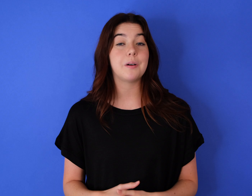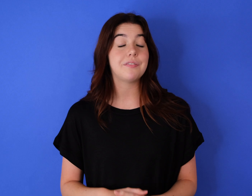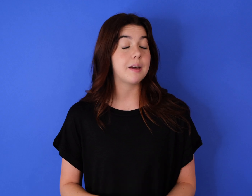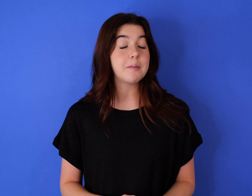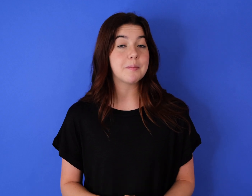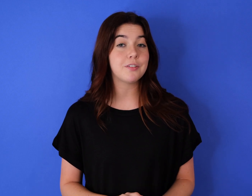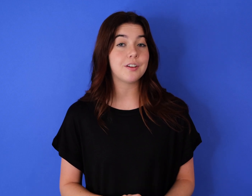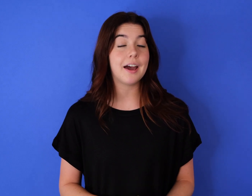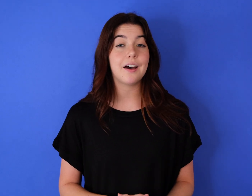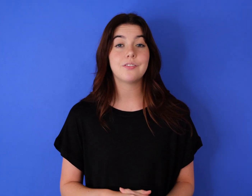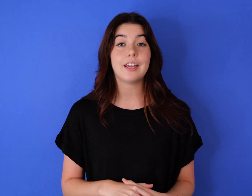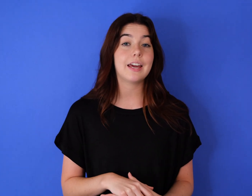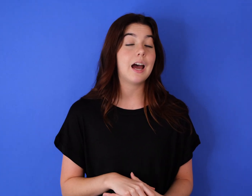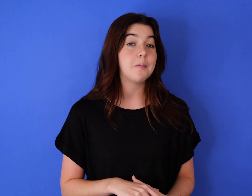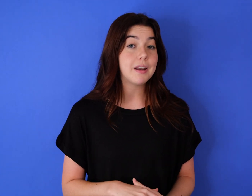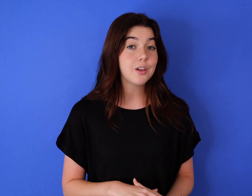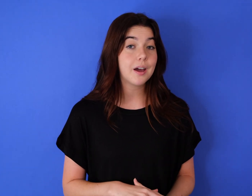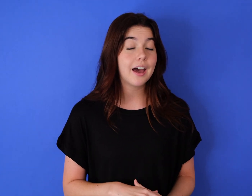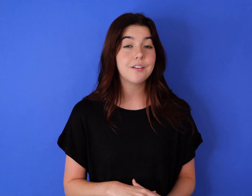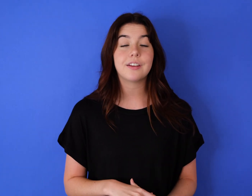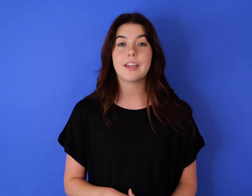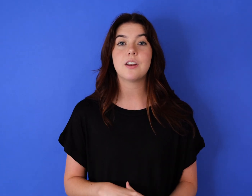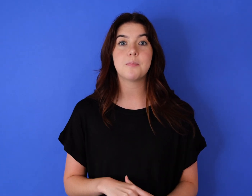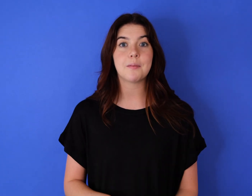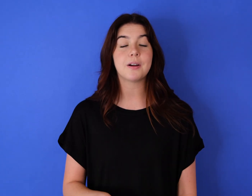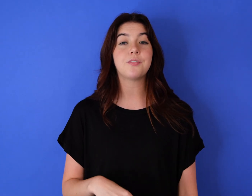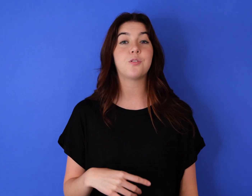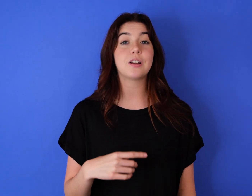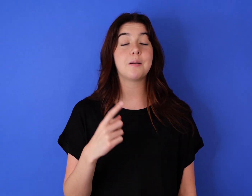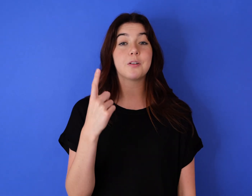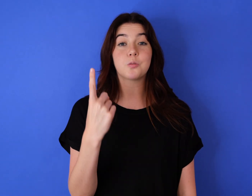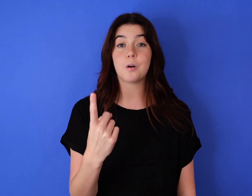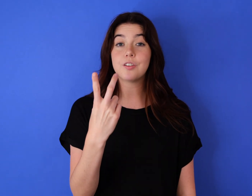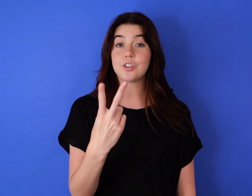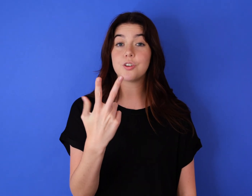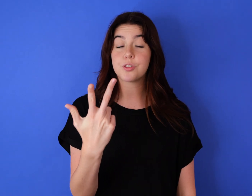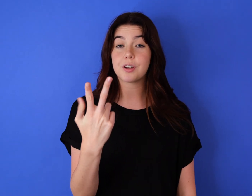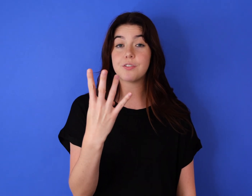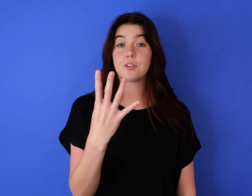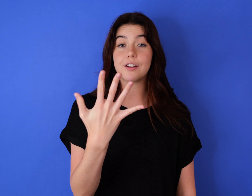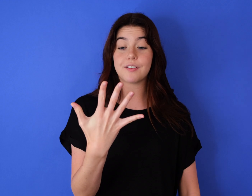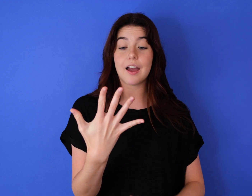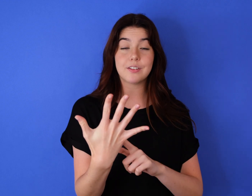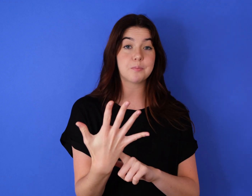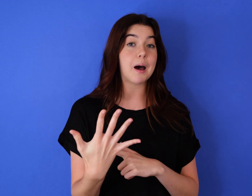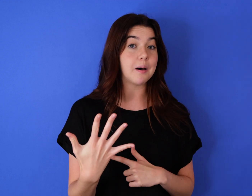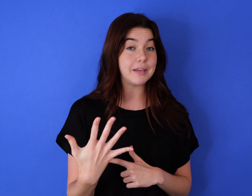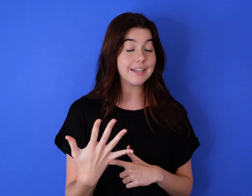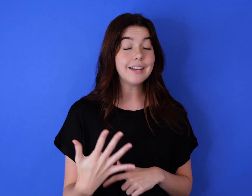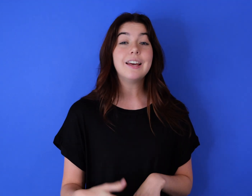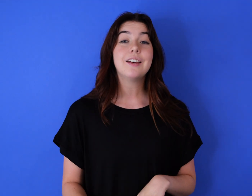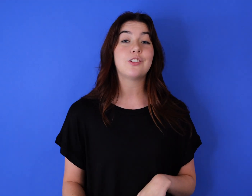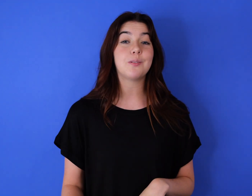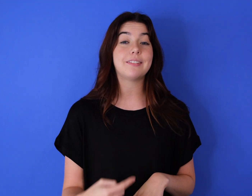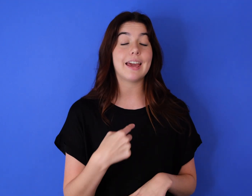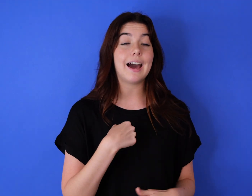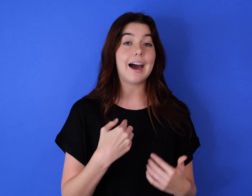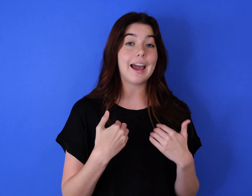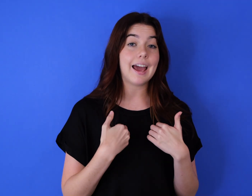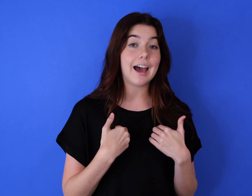family members you have and how many you have. Again, remember for numbers 1, 2, 3, 4, and 5, it's palm in. So you would say, I